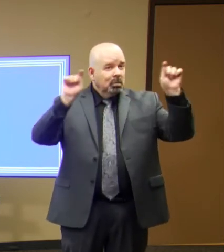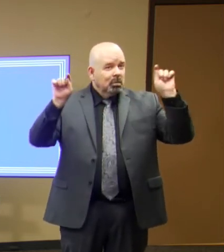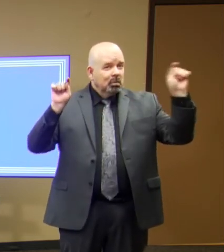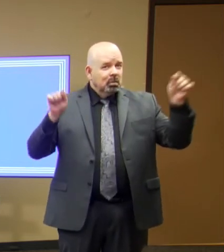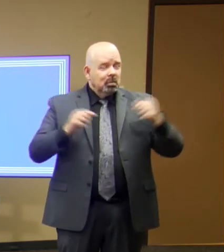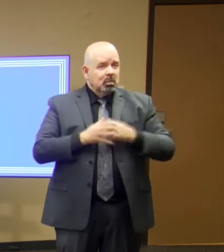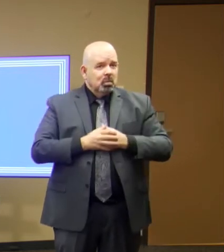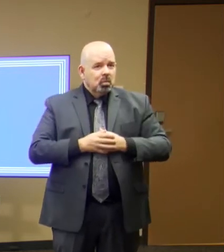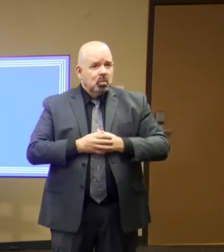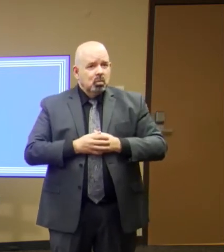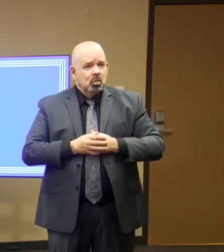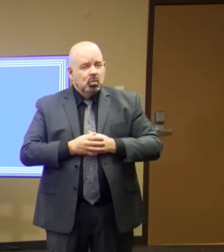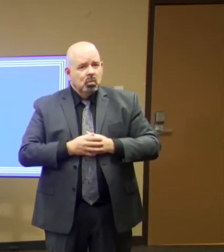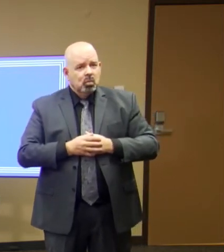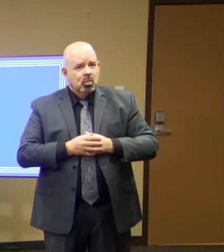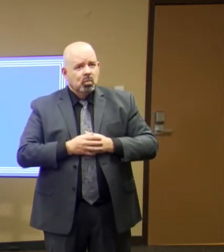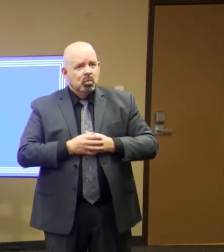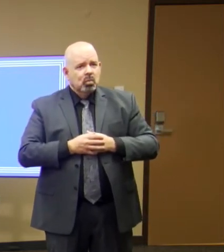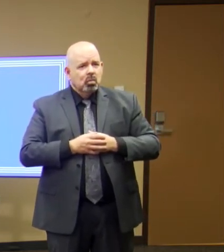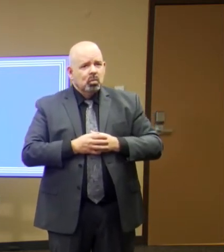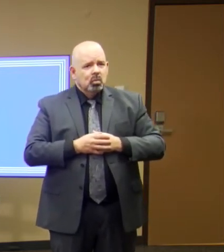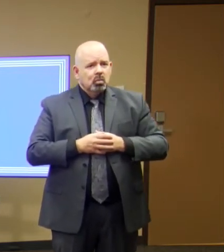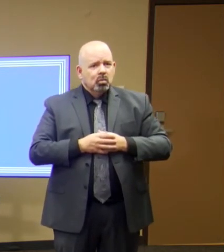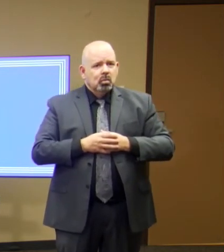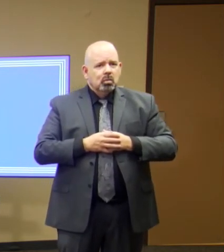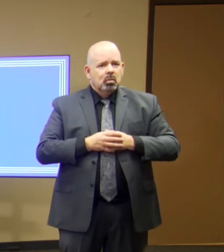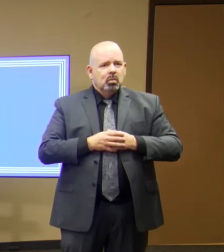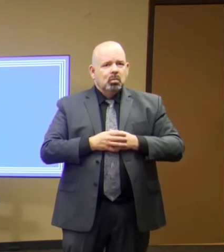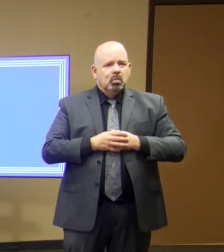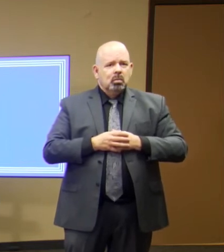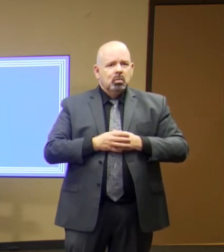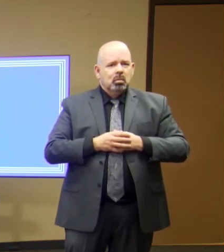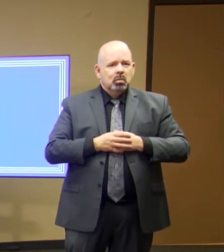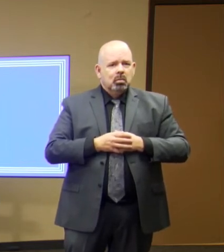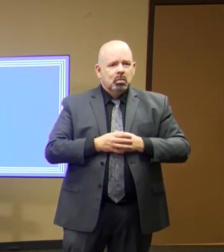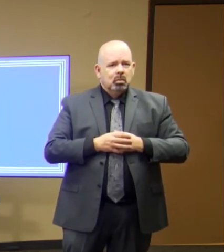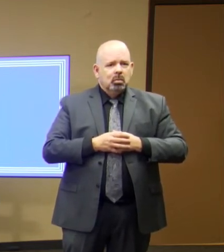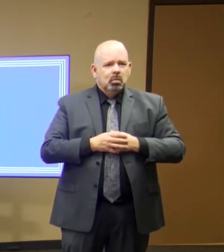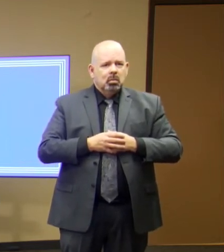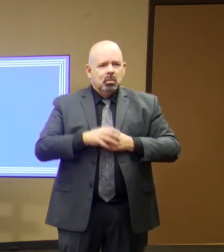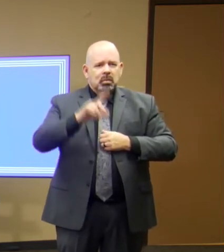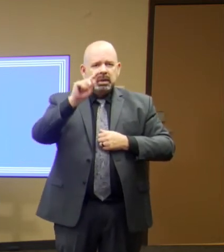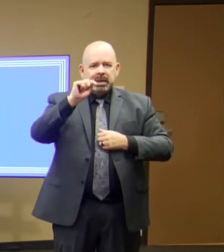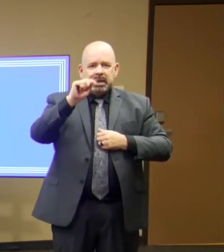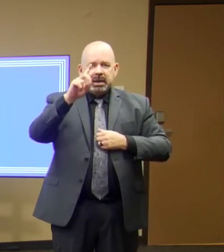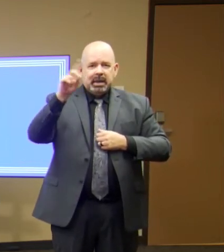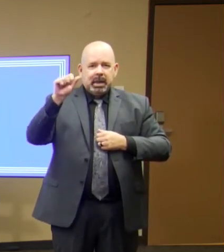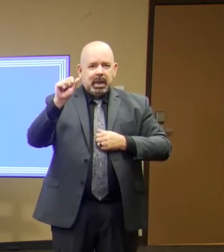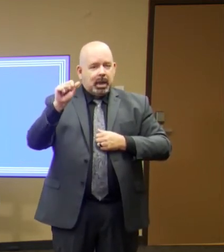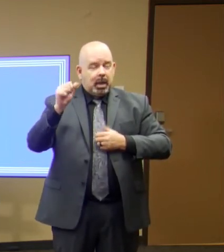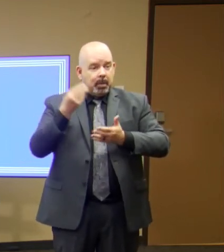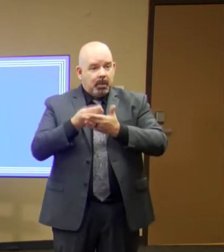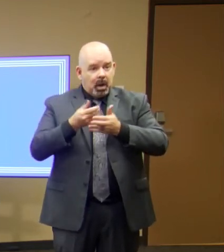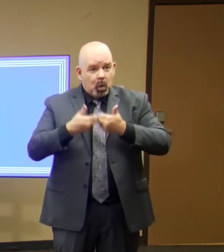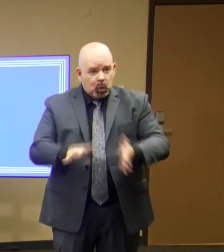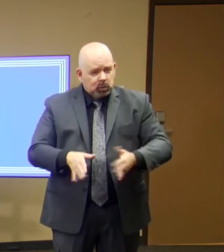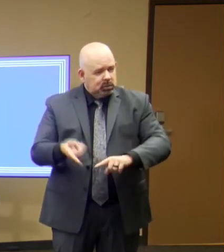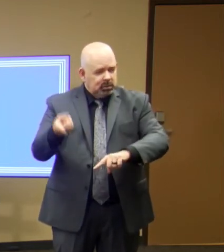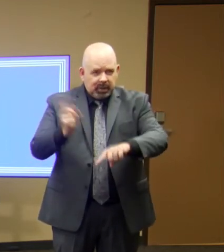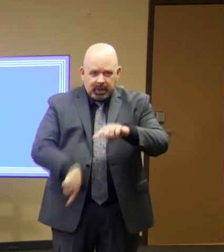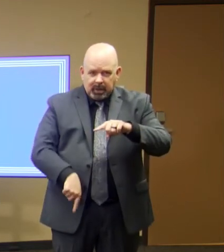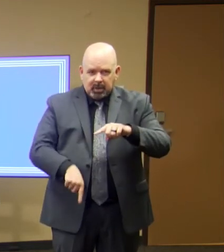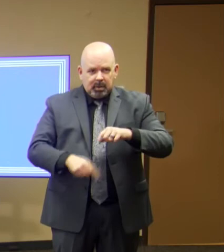not to lose TEA funding if they need to go all virtual in the week to 2 weeks after